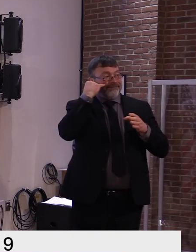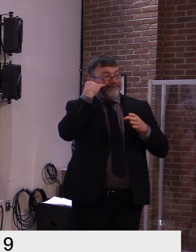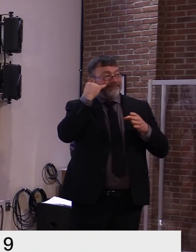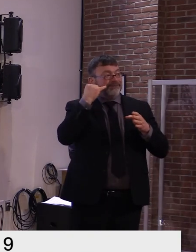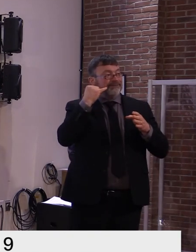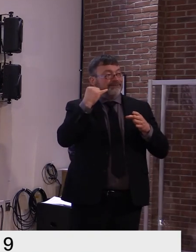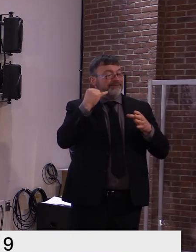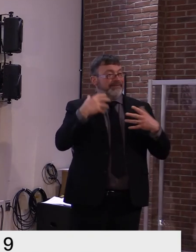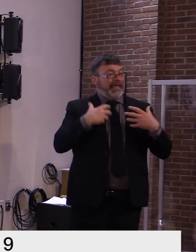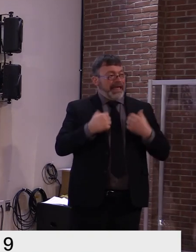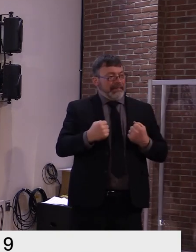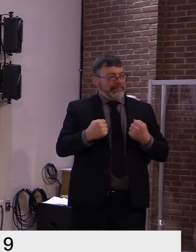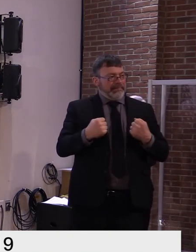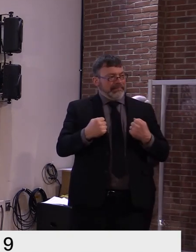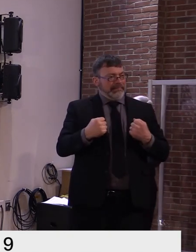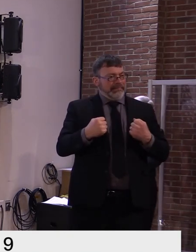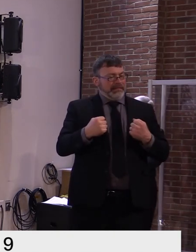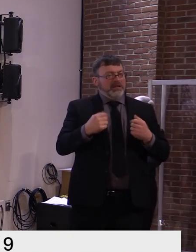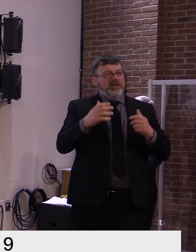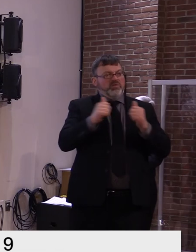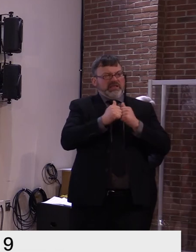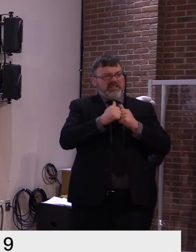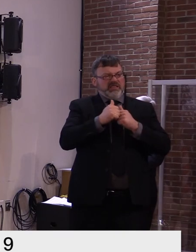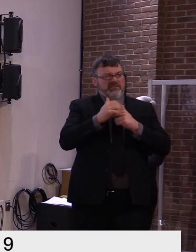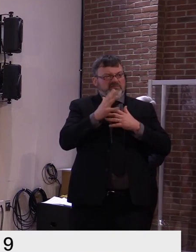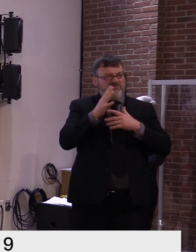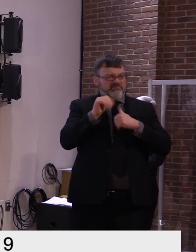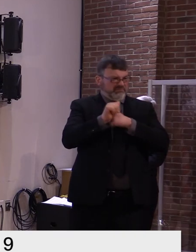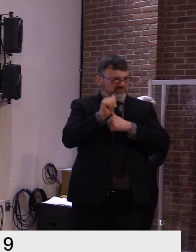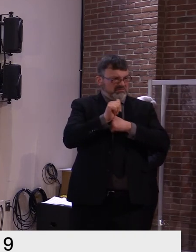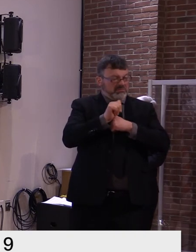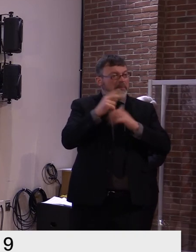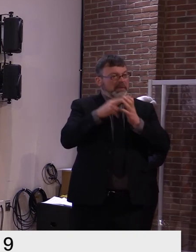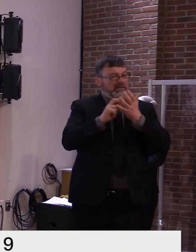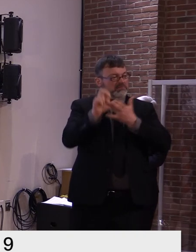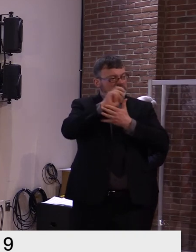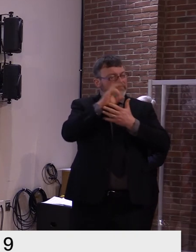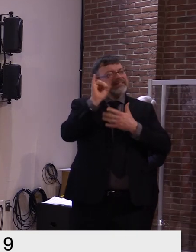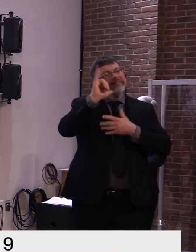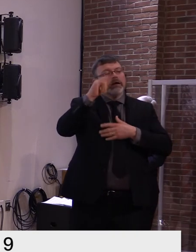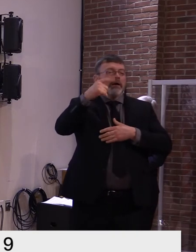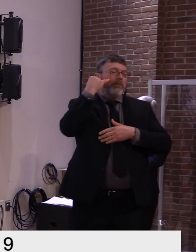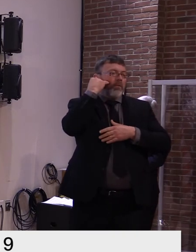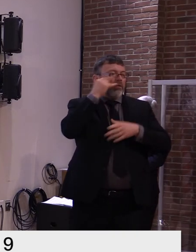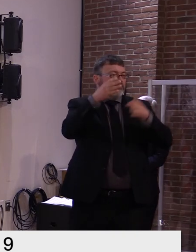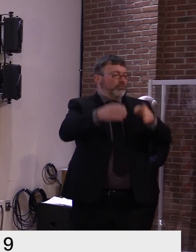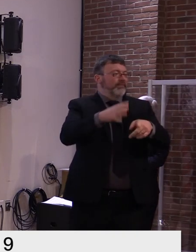immune compromised, when should they expect to get vaccinated? Or are they in the first age band?